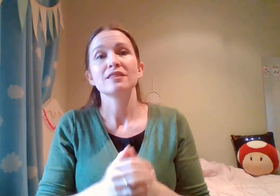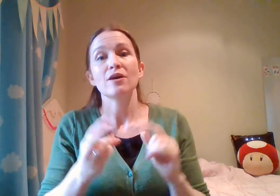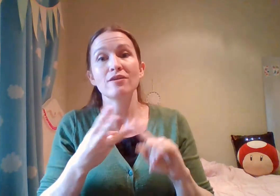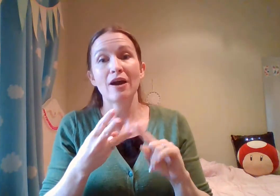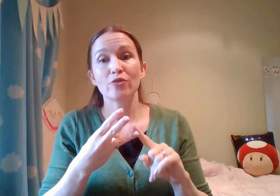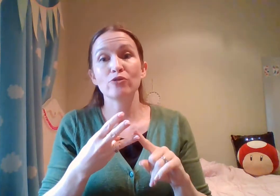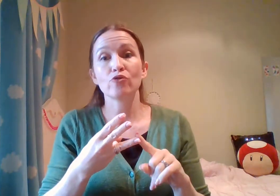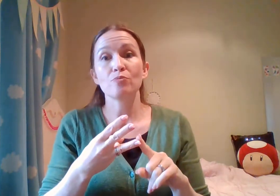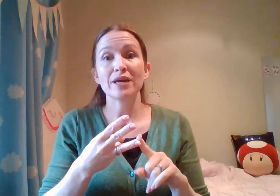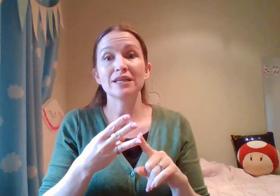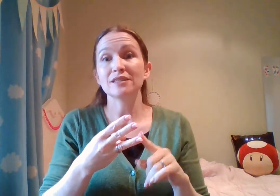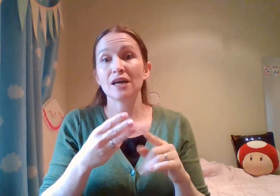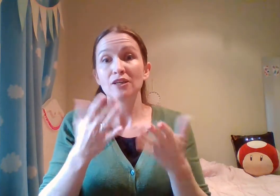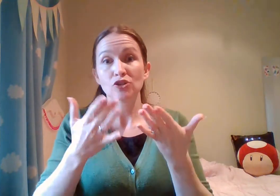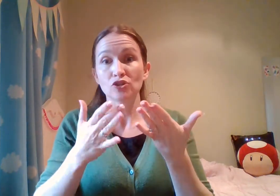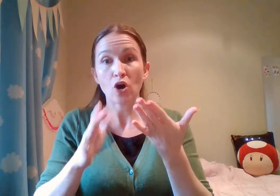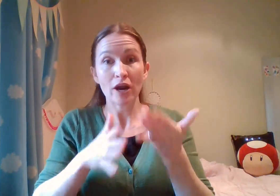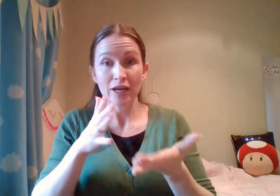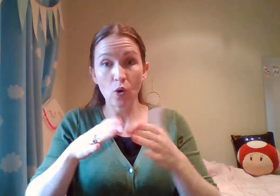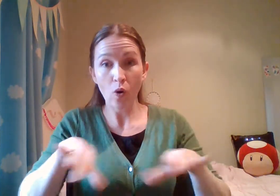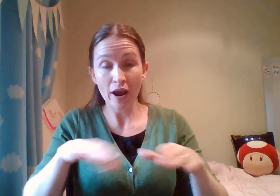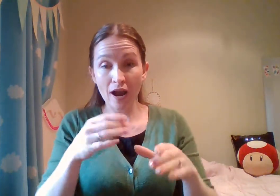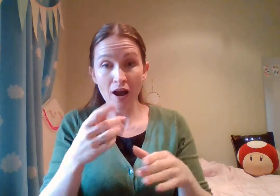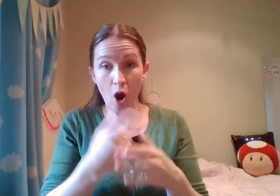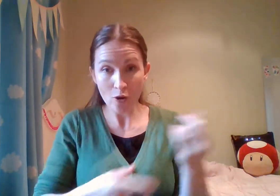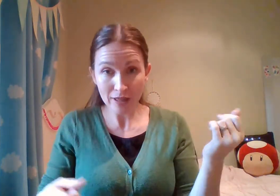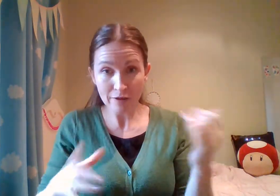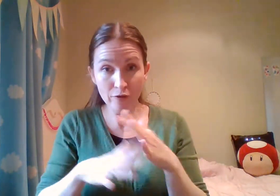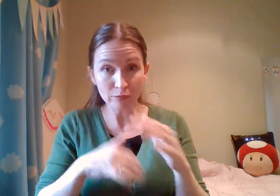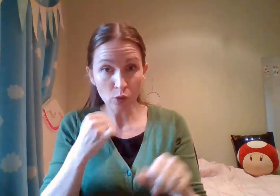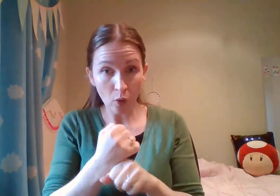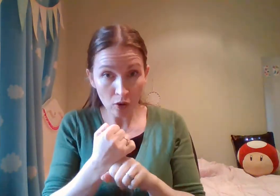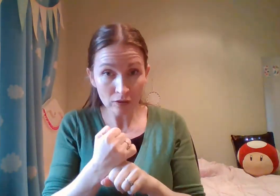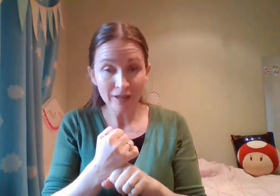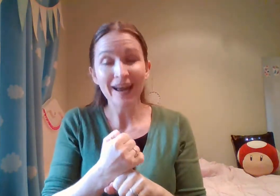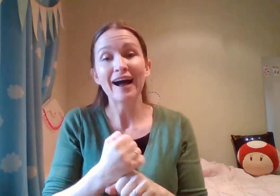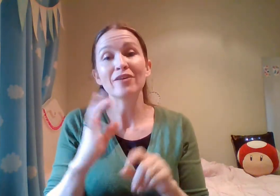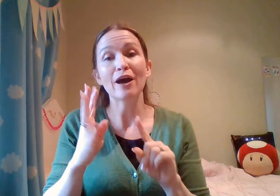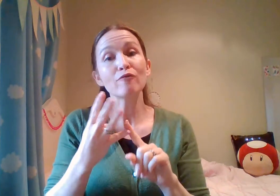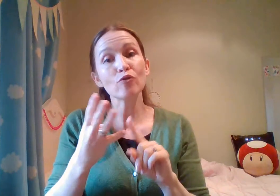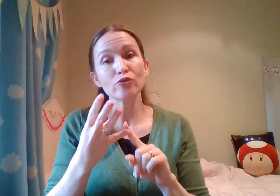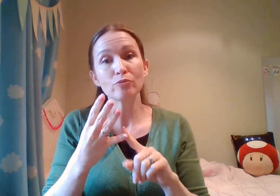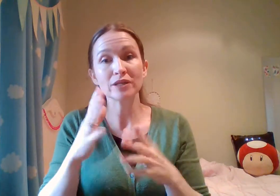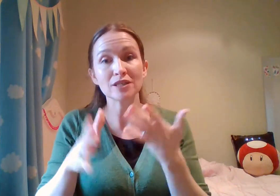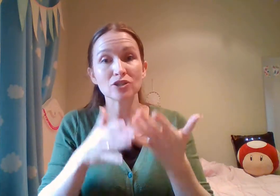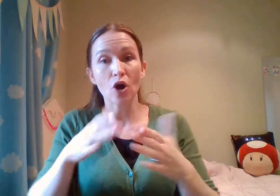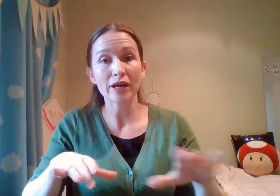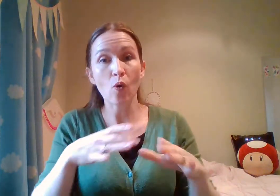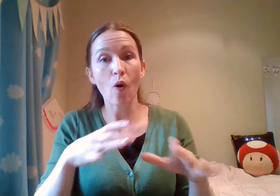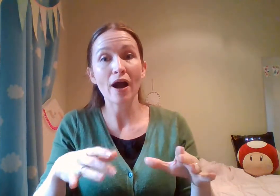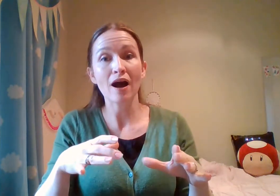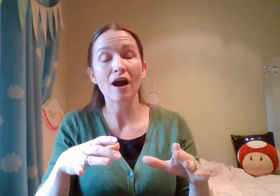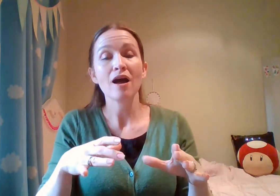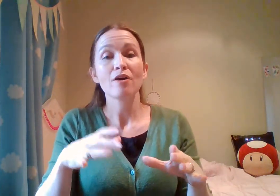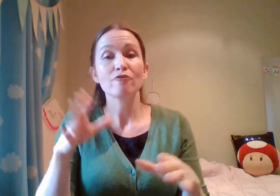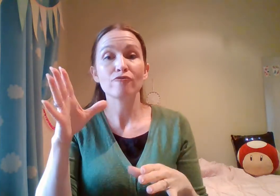Then our third group is signing choir only from Toowong. And then our fourth group is signing choir